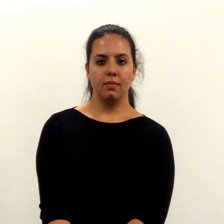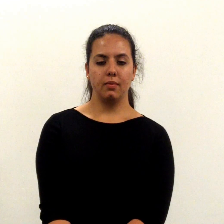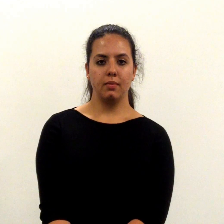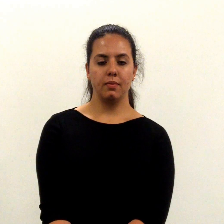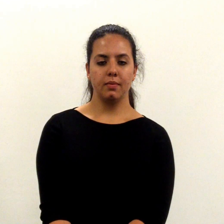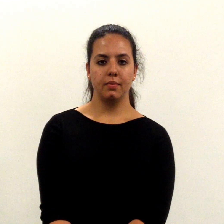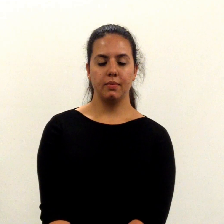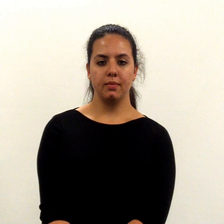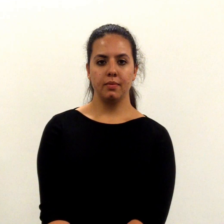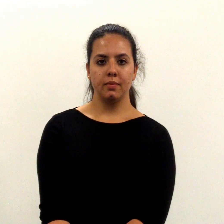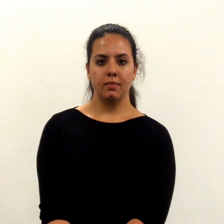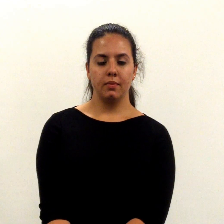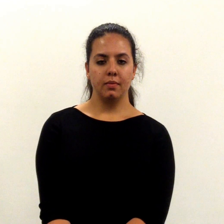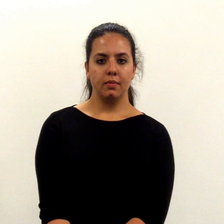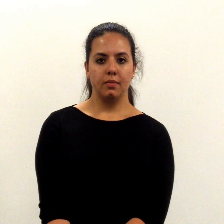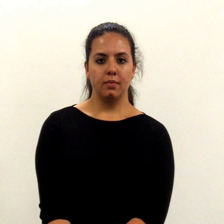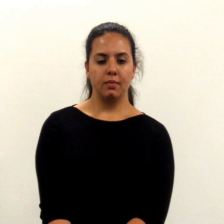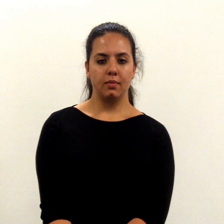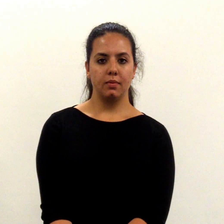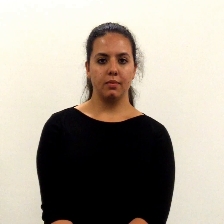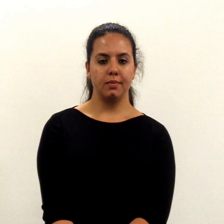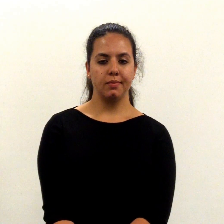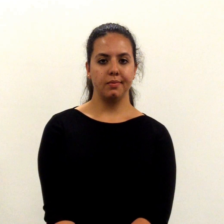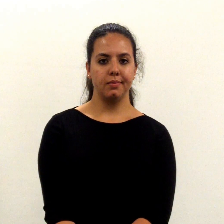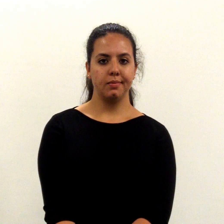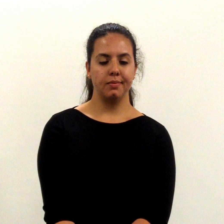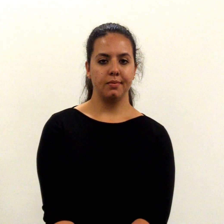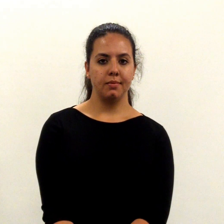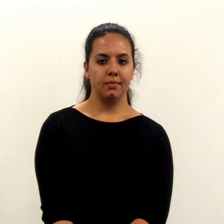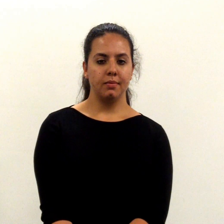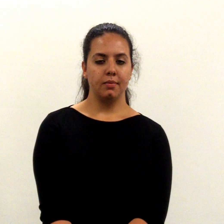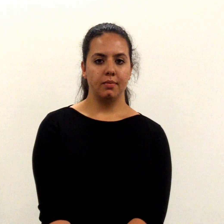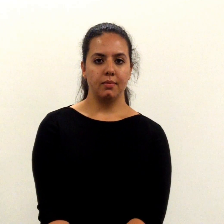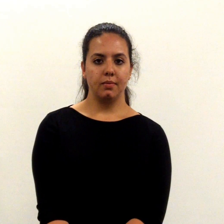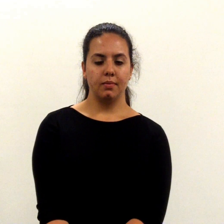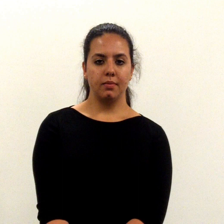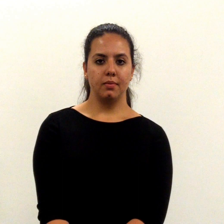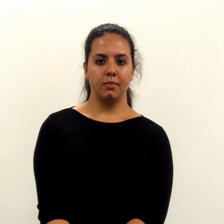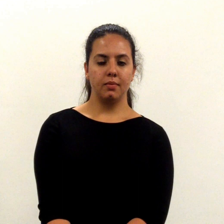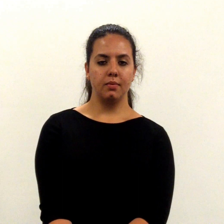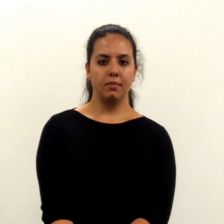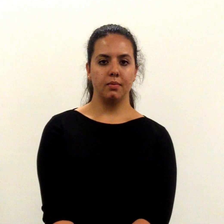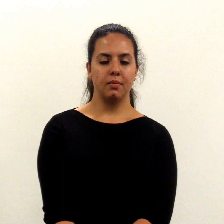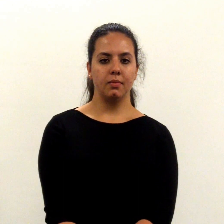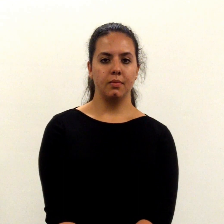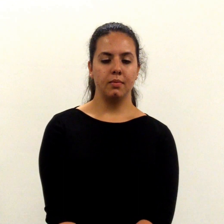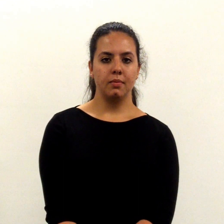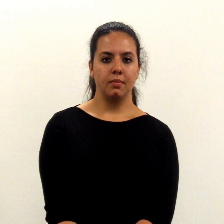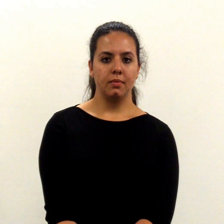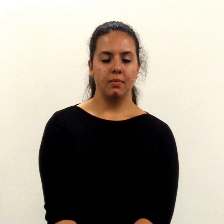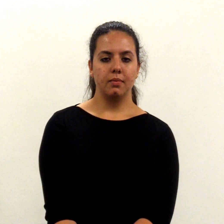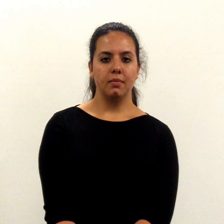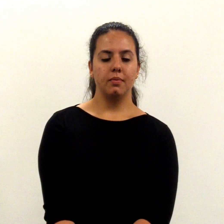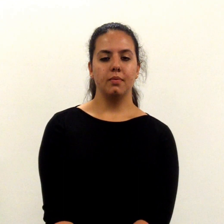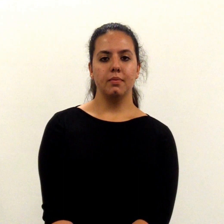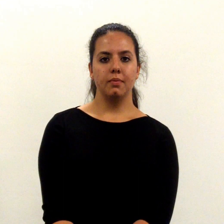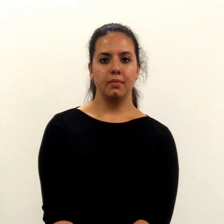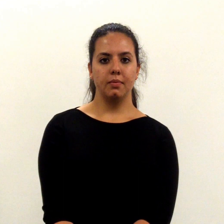Okay, we're going to talk about miscellaneous signs. The first one is a little bit different. It's not something that we have